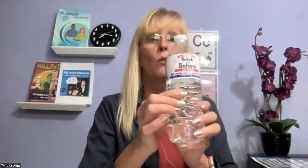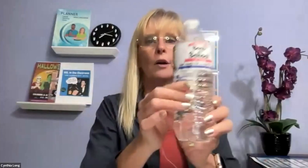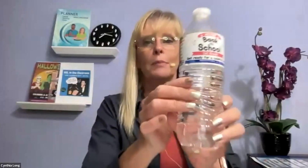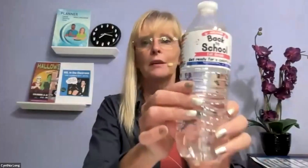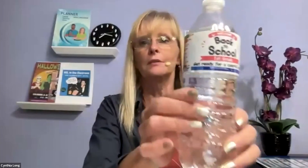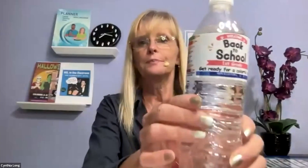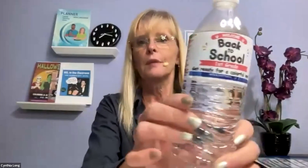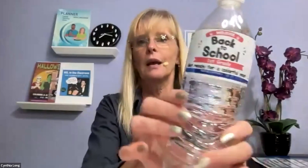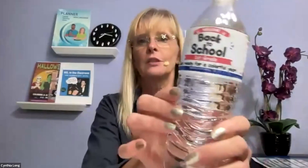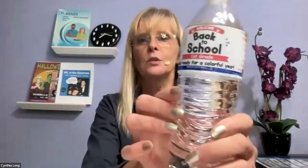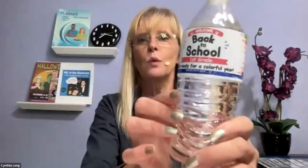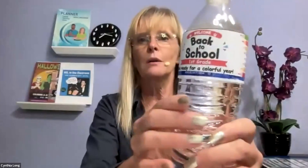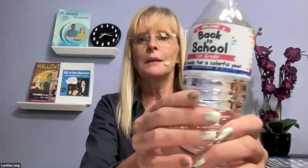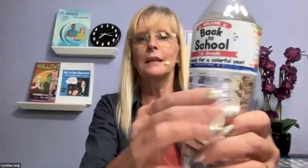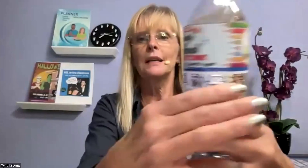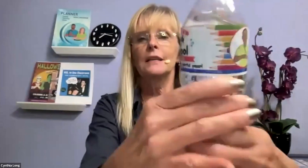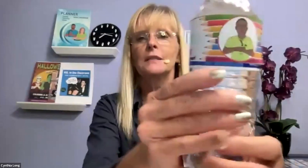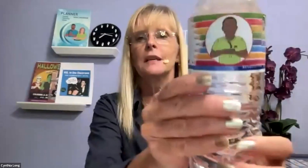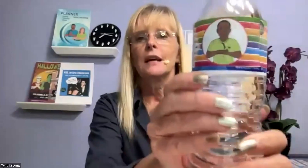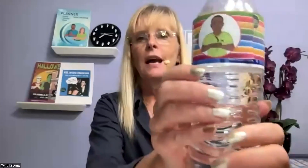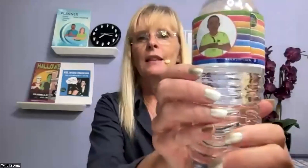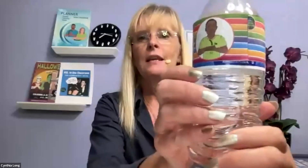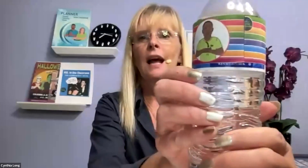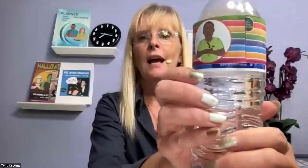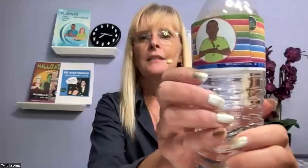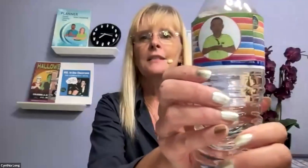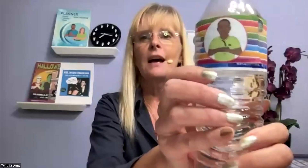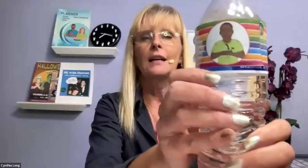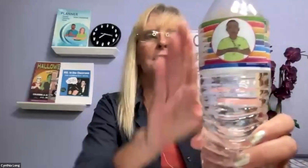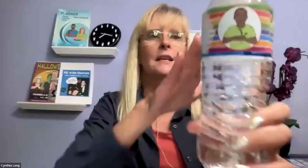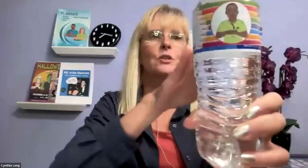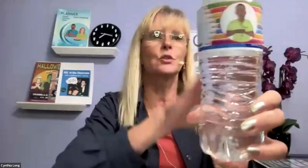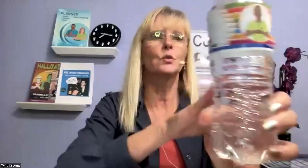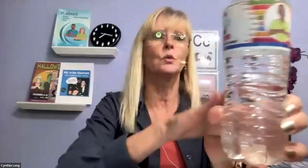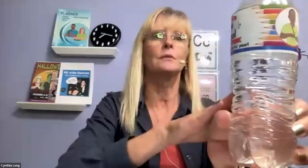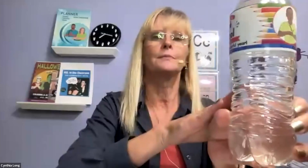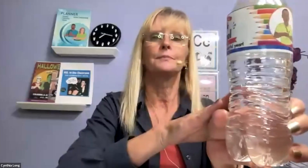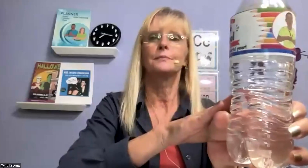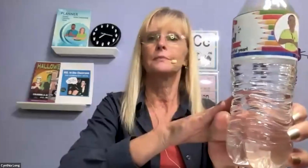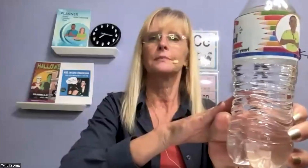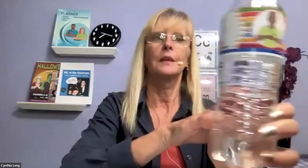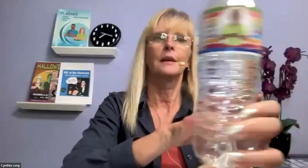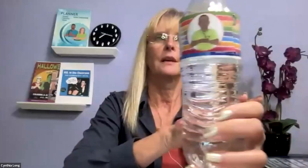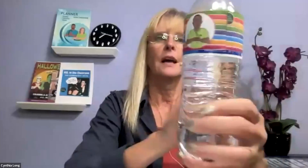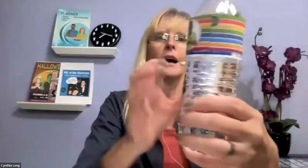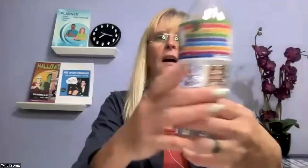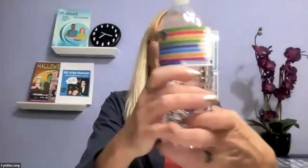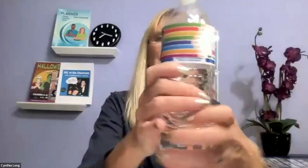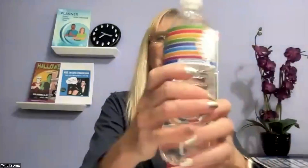water bottle, just welcoming the kids. And then it has signed, it says school. And it